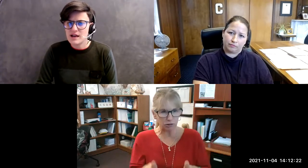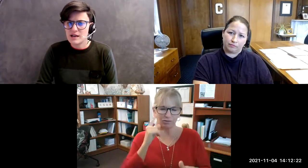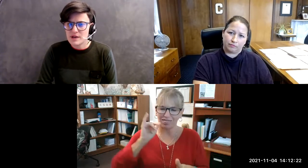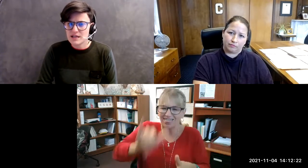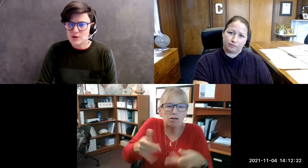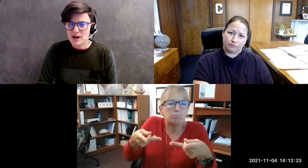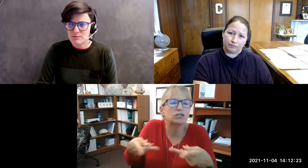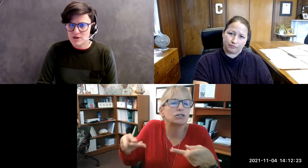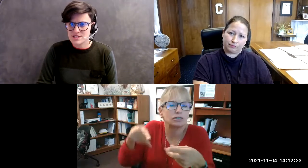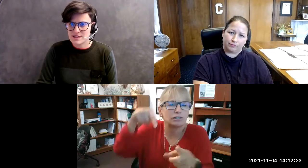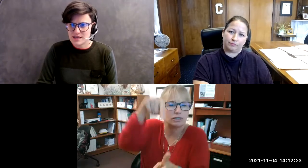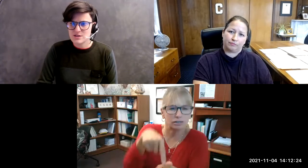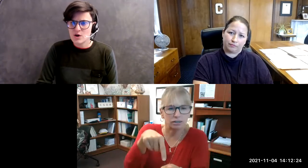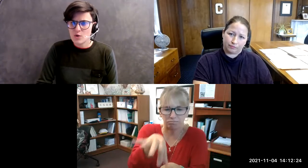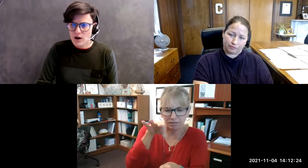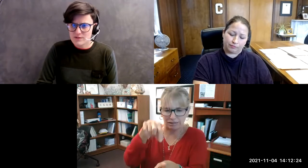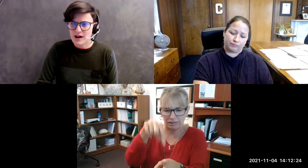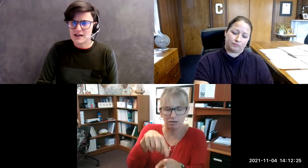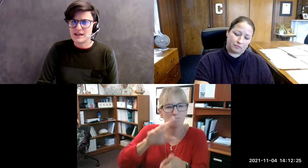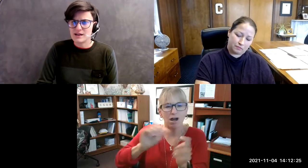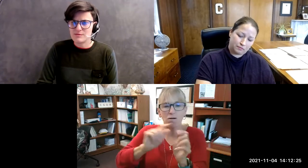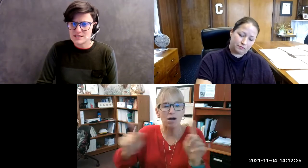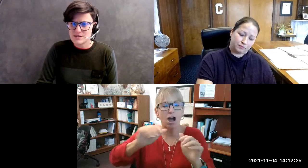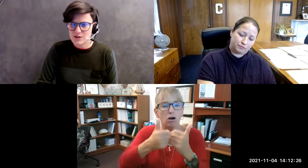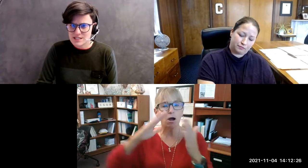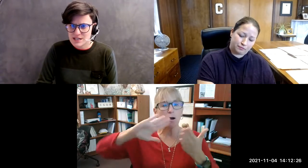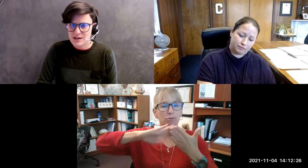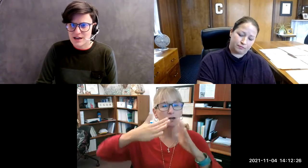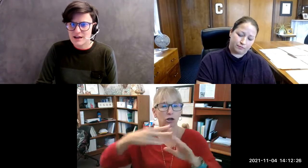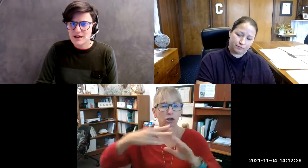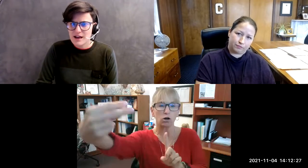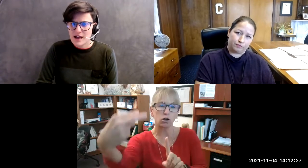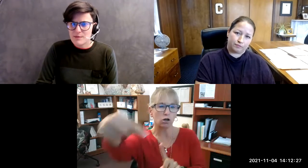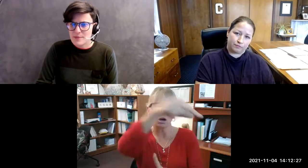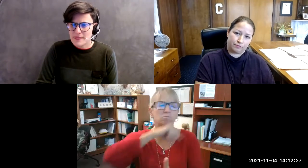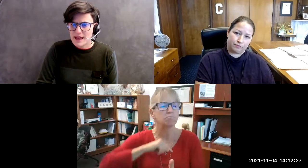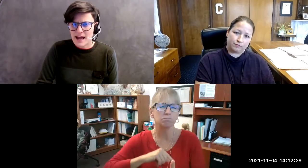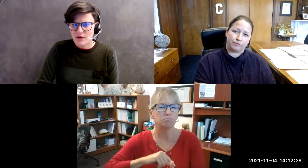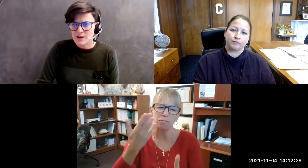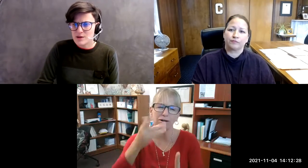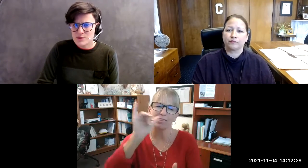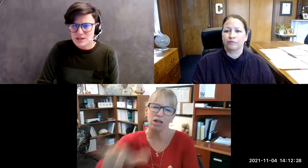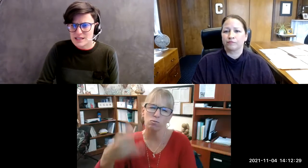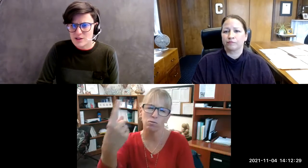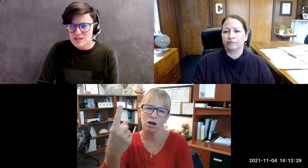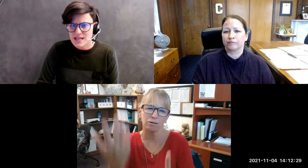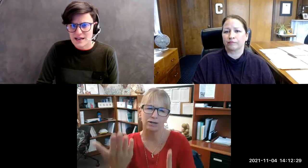in picking the right person that's qualified and meets the criteria. And how the community looks at